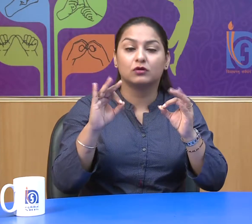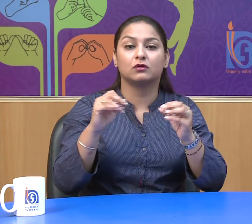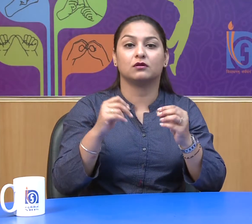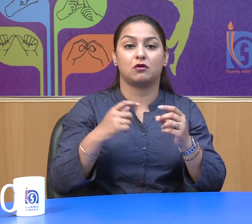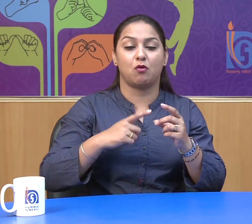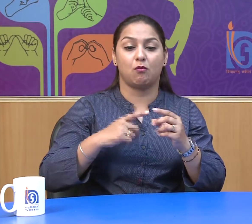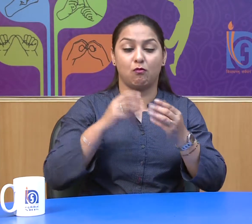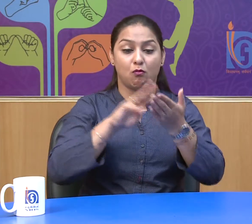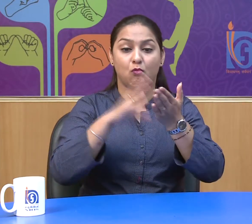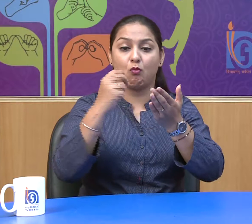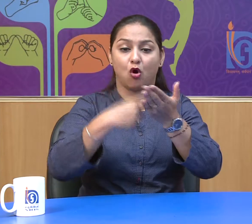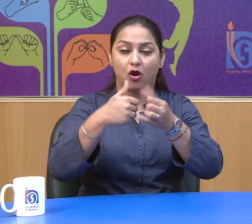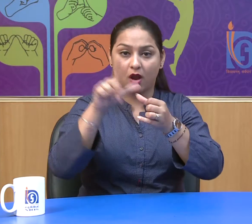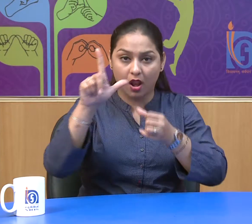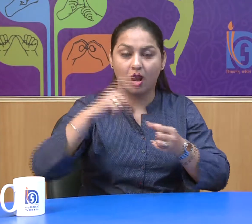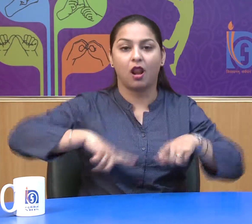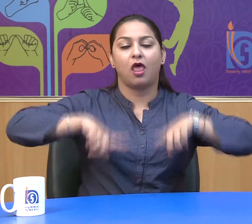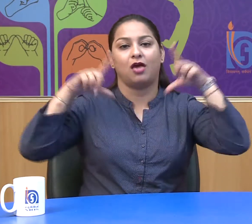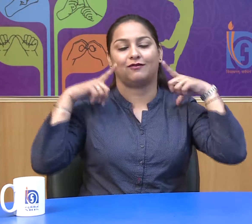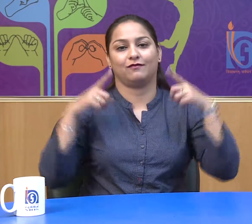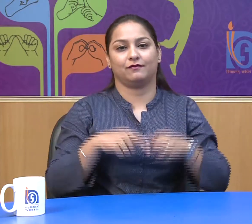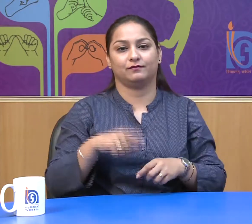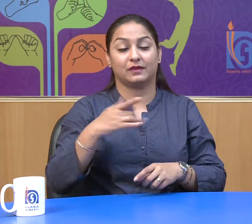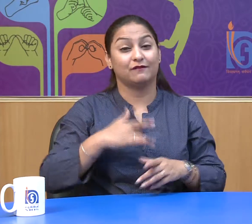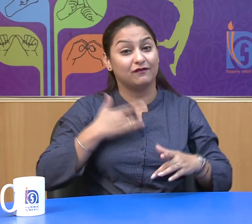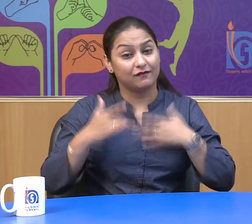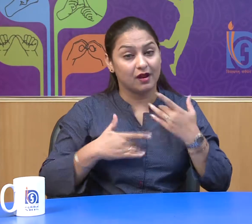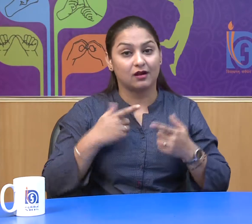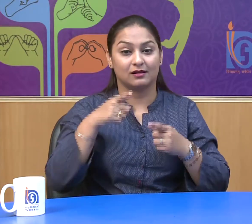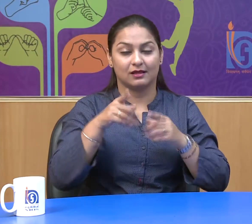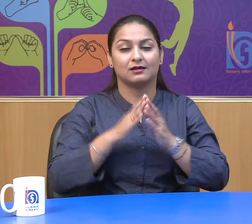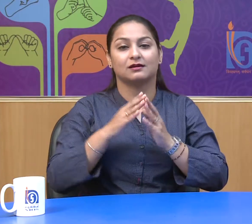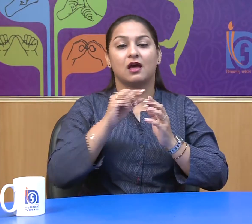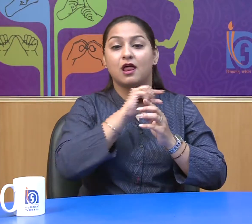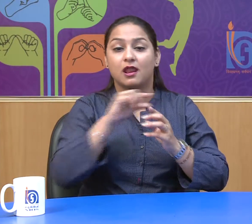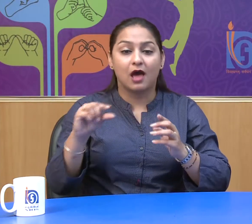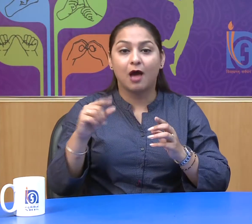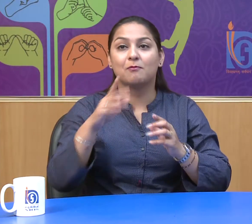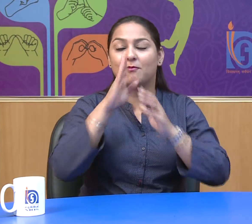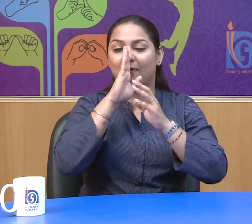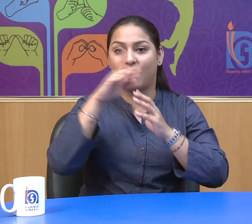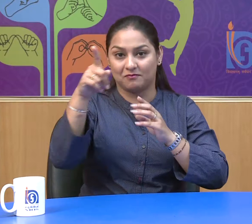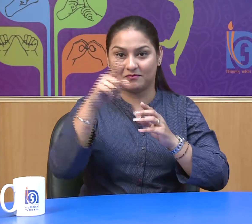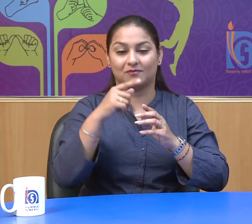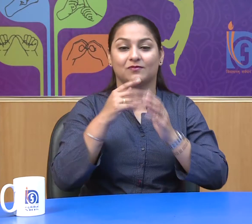life. It was felt that chanting the name of God